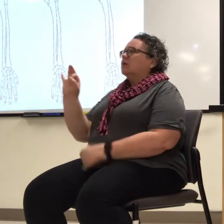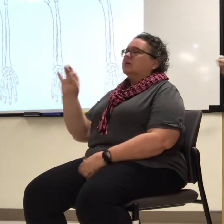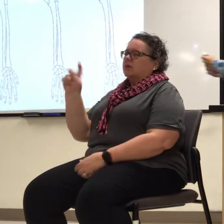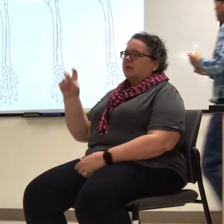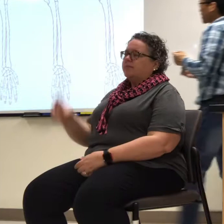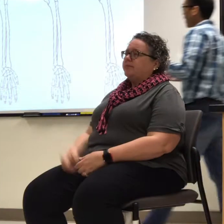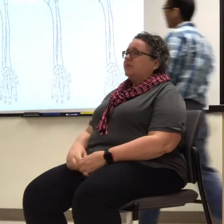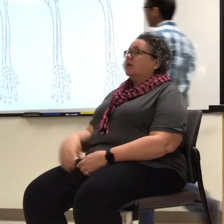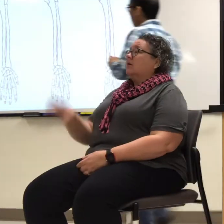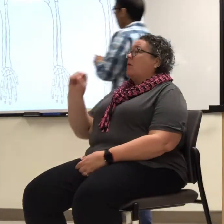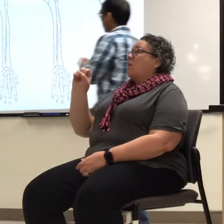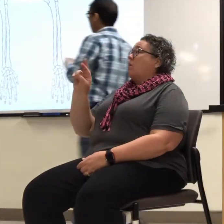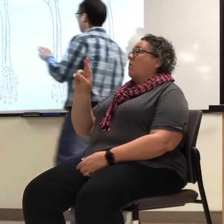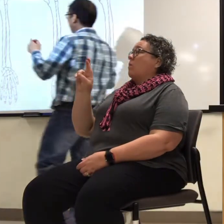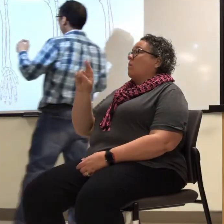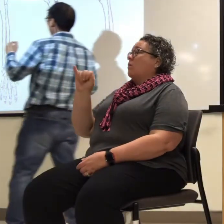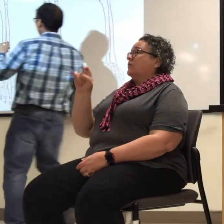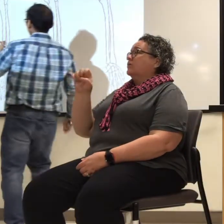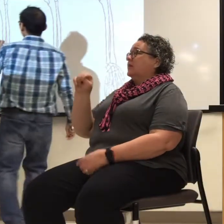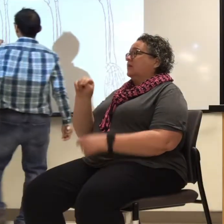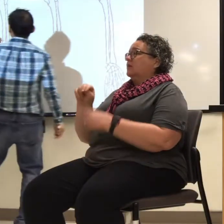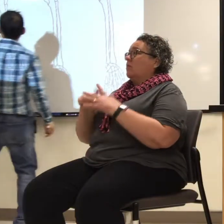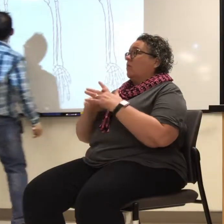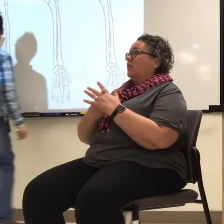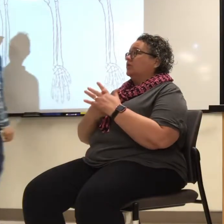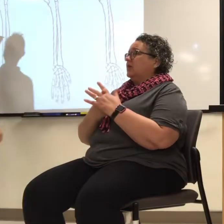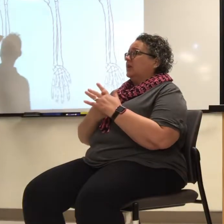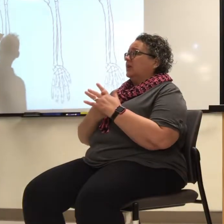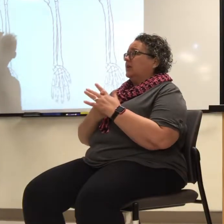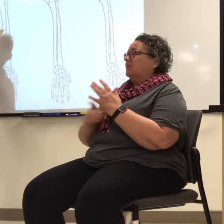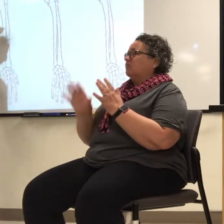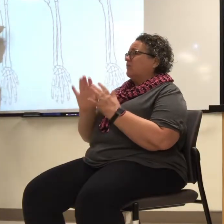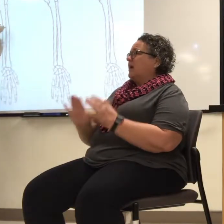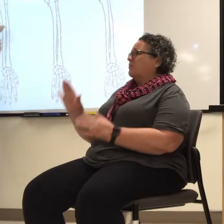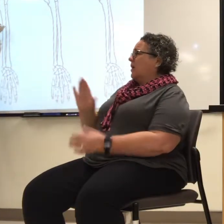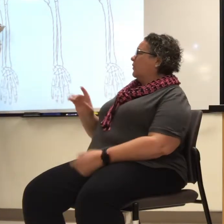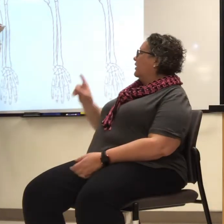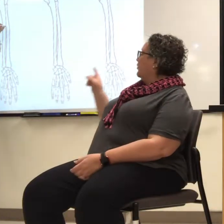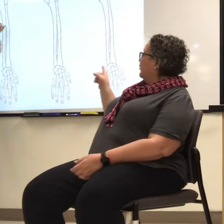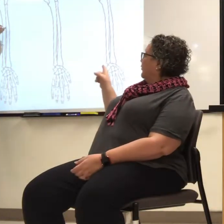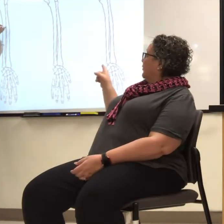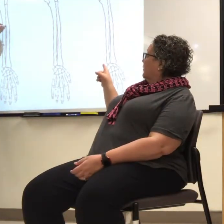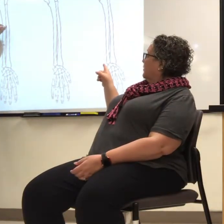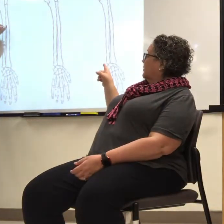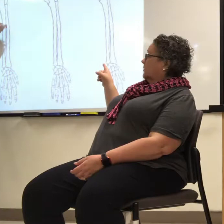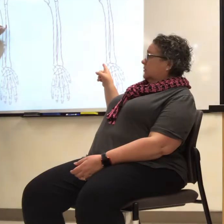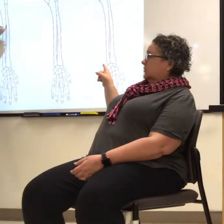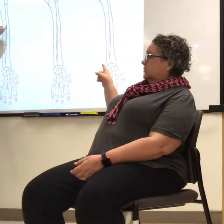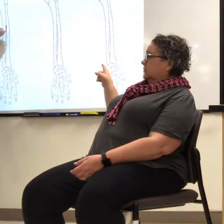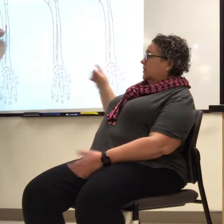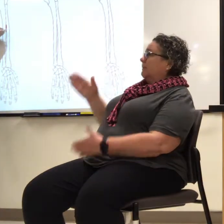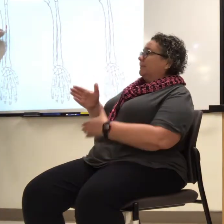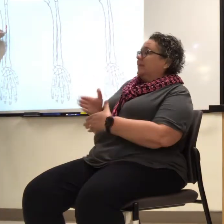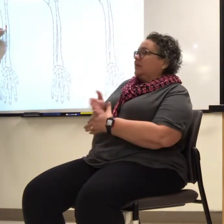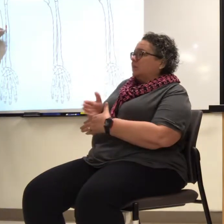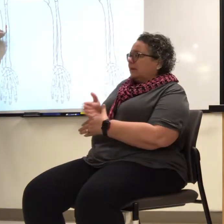The origin is kind of right around here, between the radius and ulna.